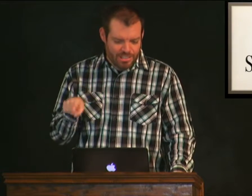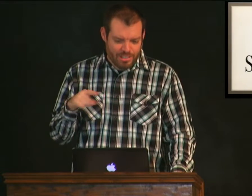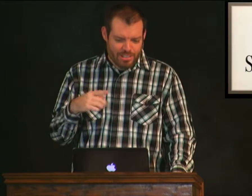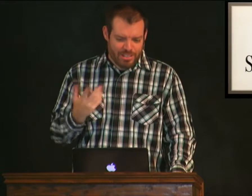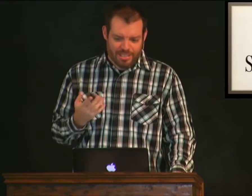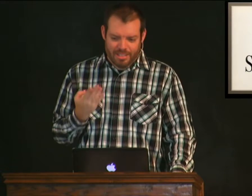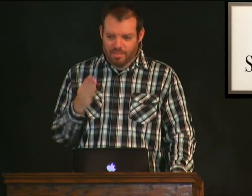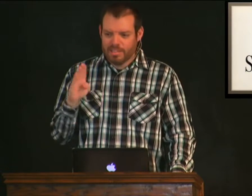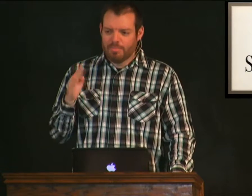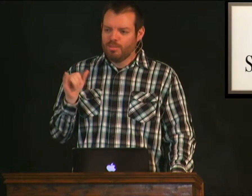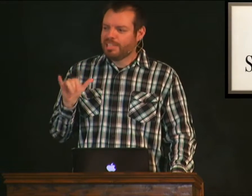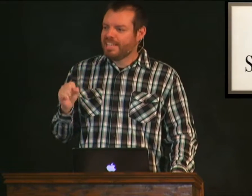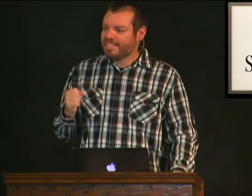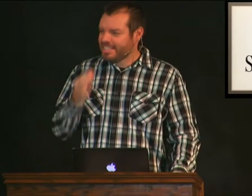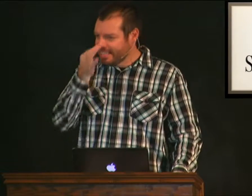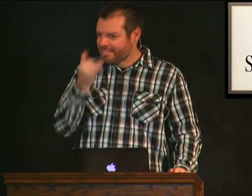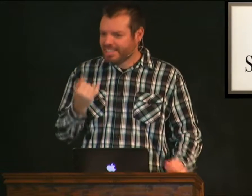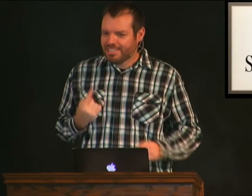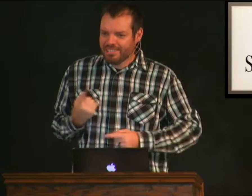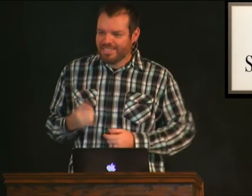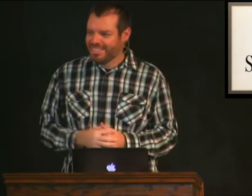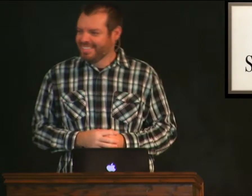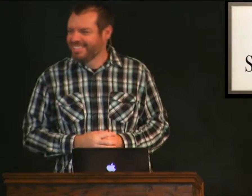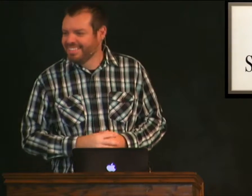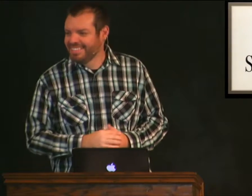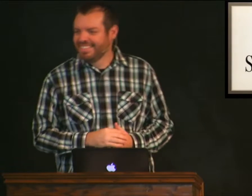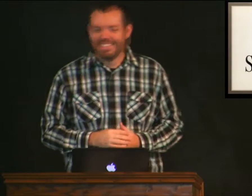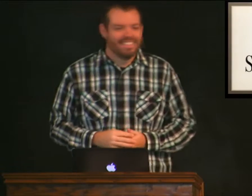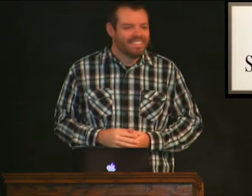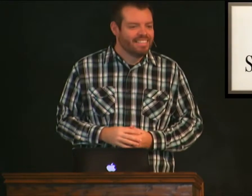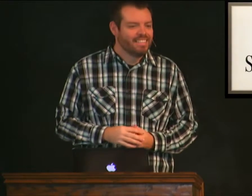Unless you're with the Blue Jays, they stink right now or something.